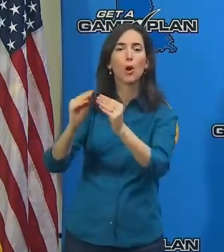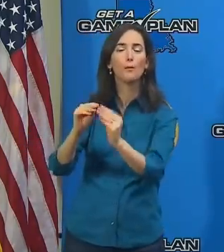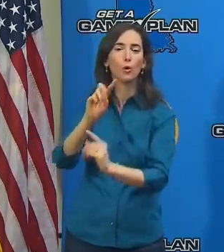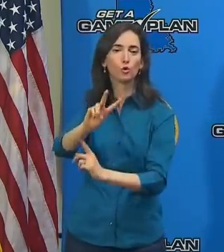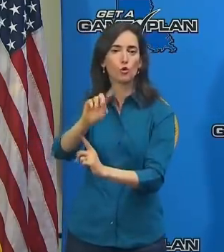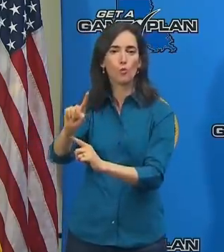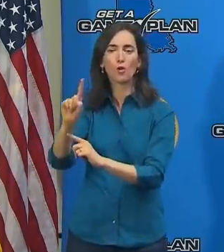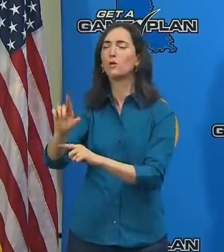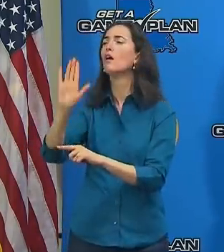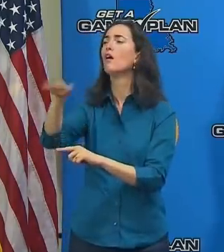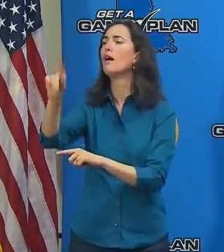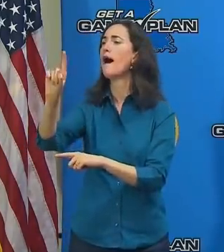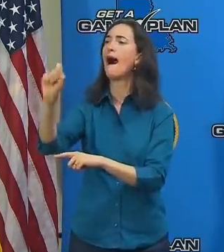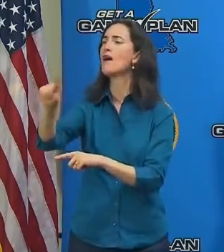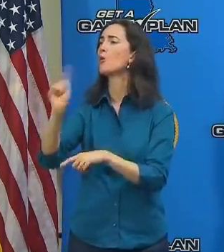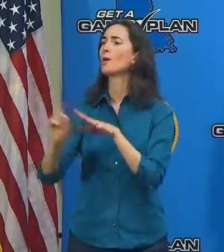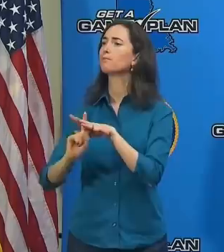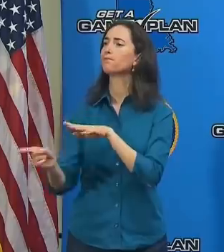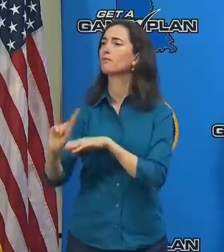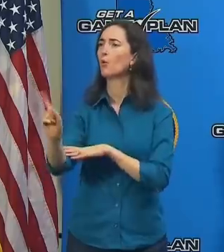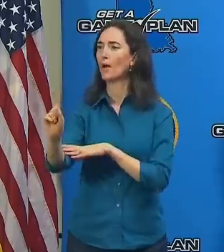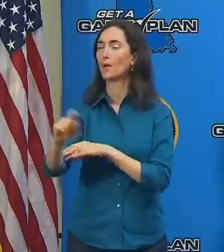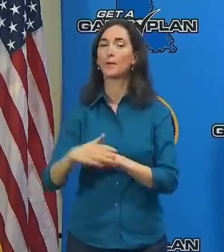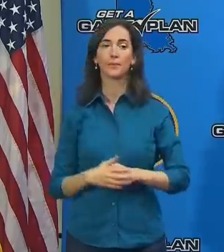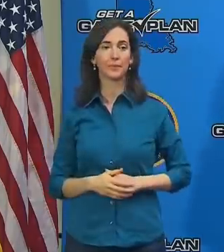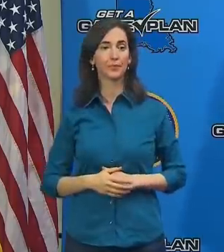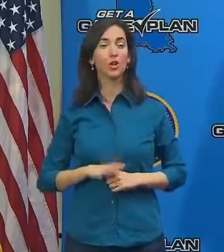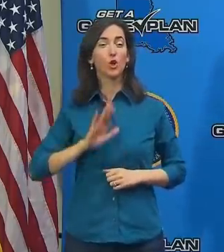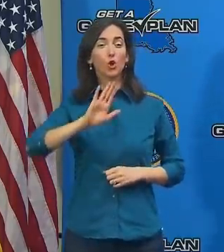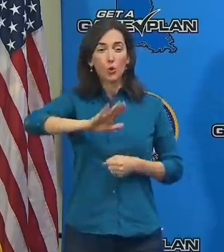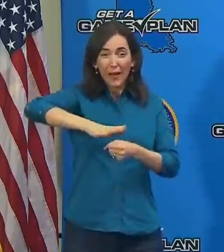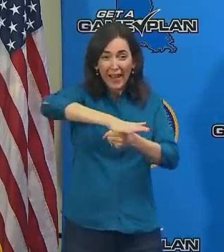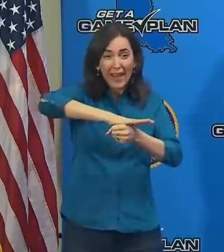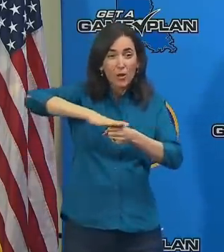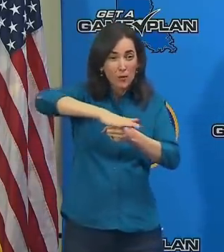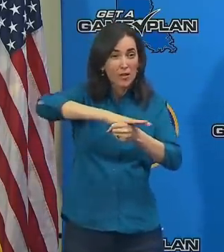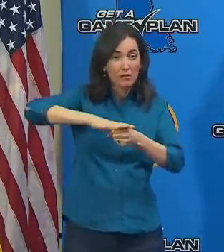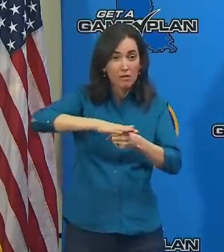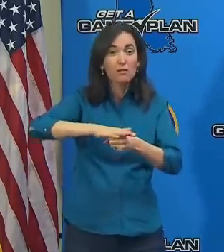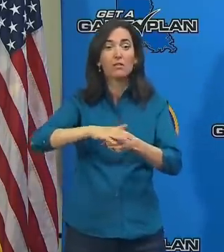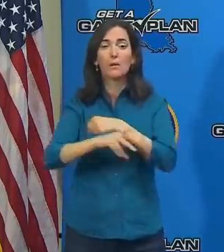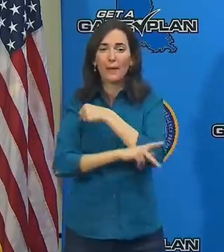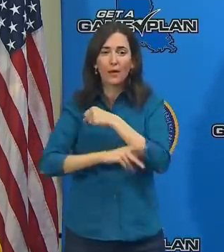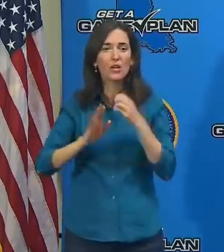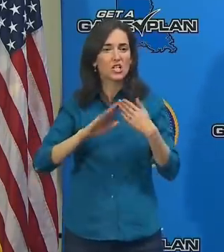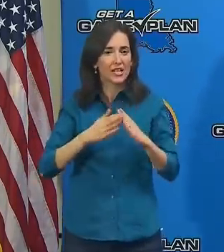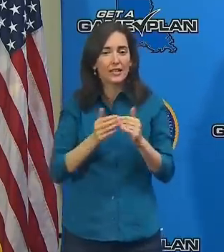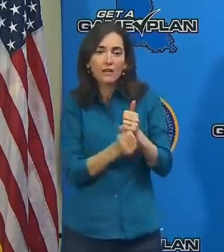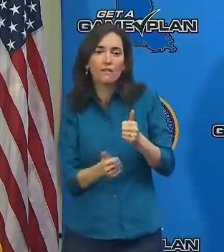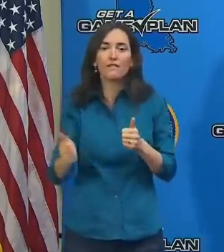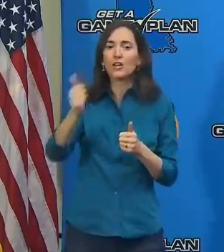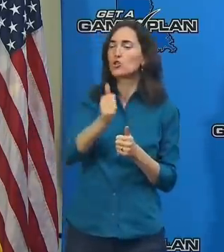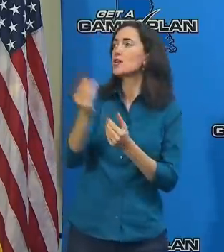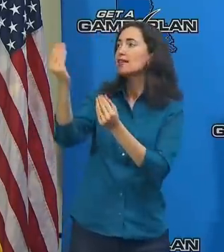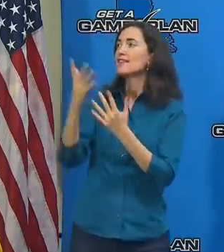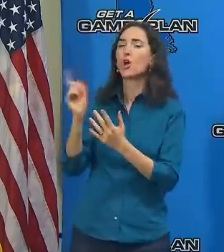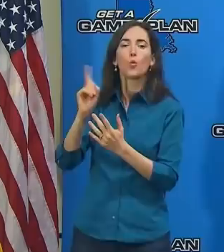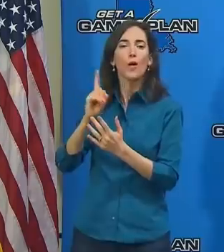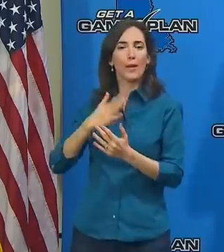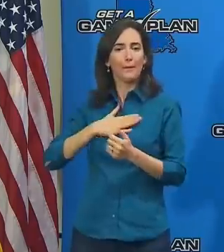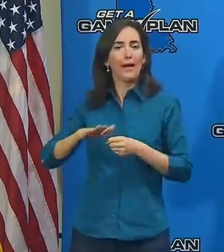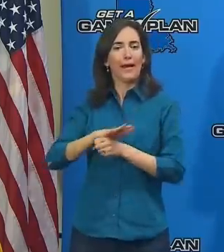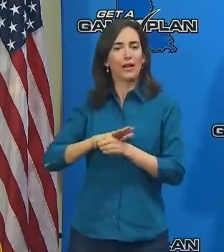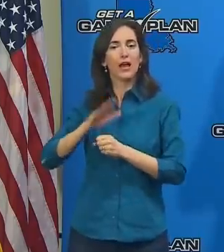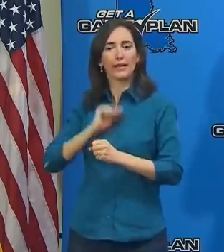Heed the guidance of local officials. Local officials will have the most up-to-date shelter information for a specific area or